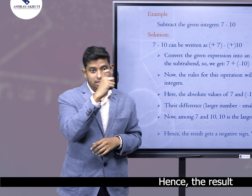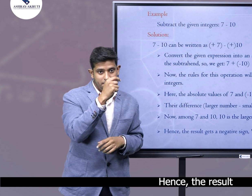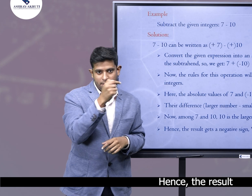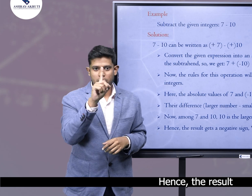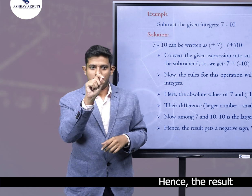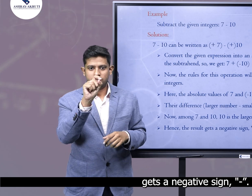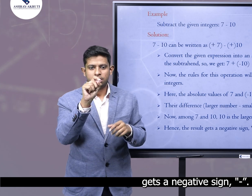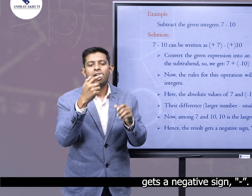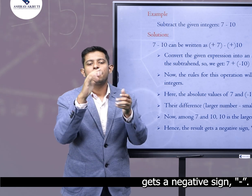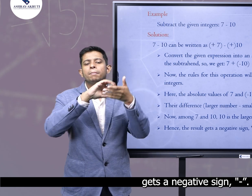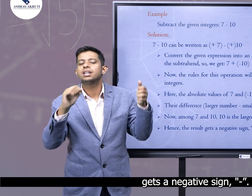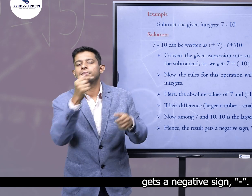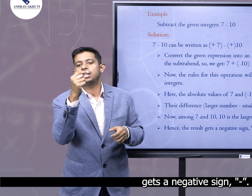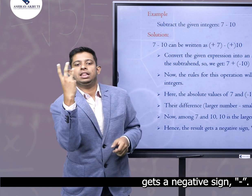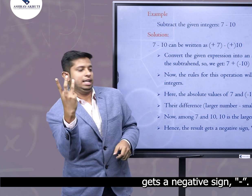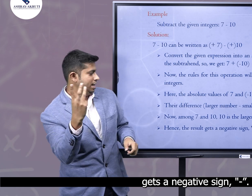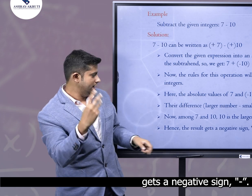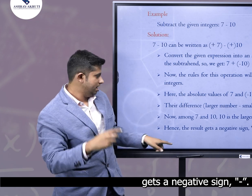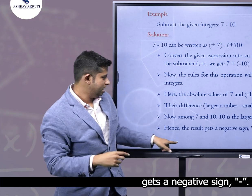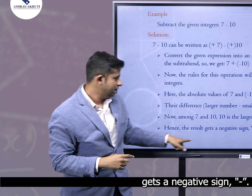Hence, the result gets a negative sign.